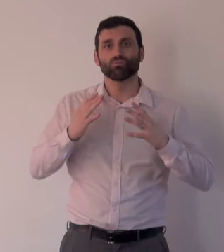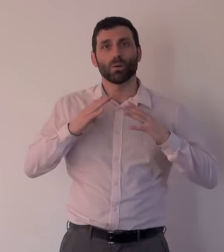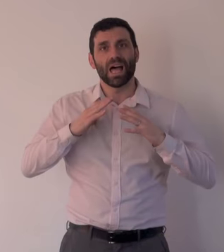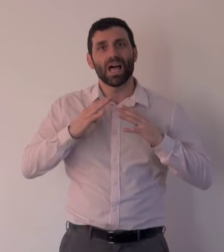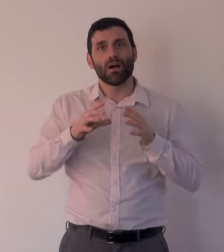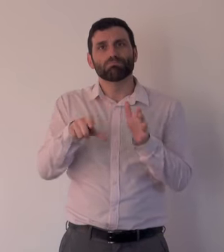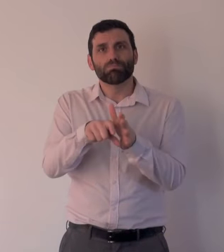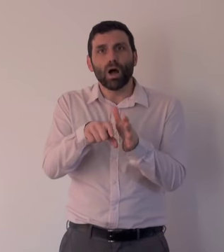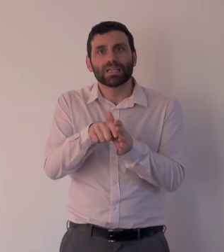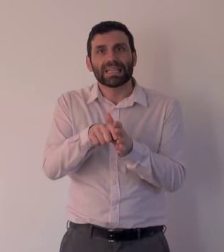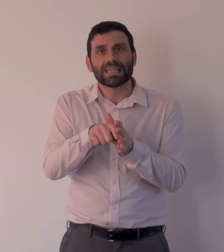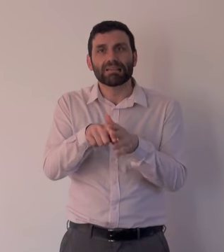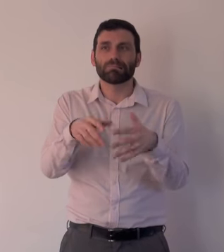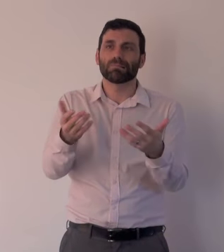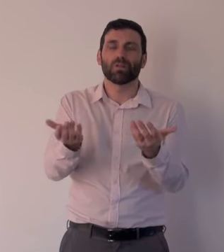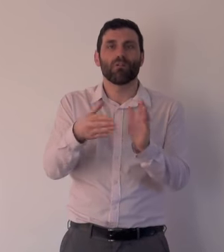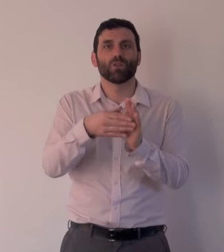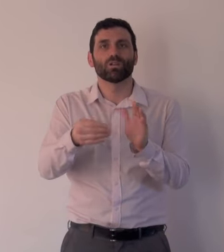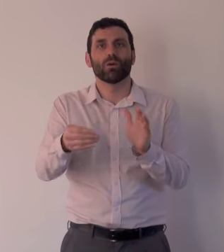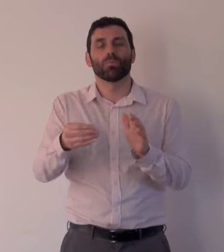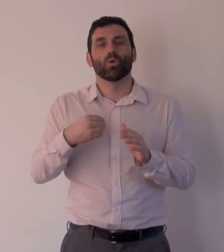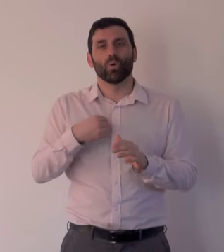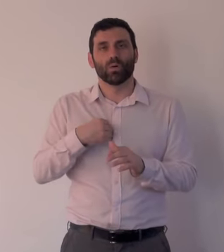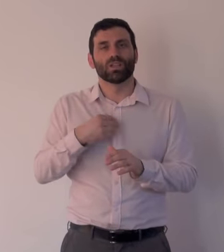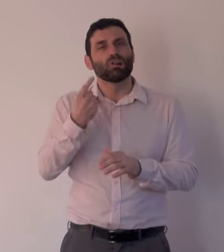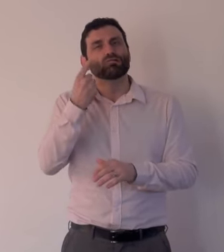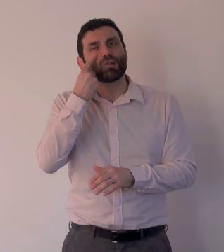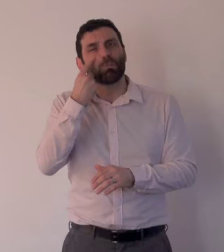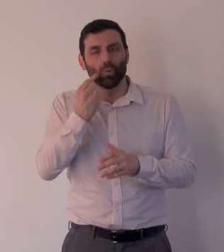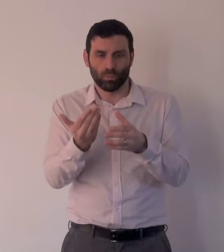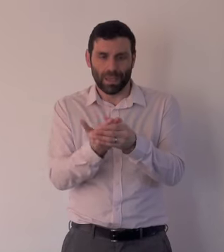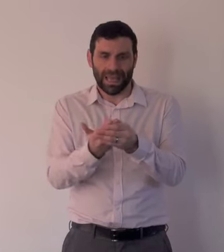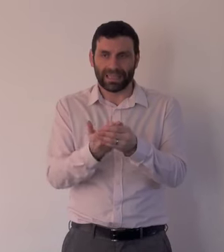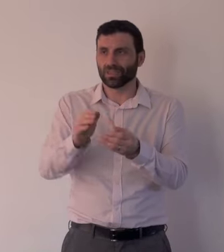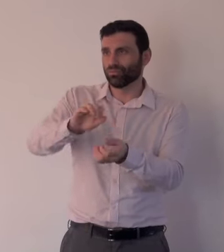You also need to prepare marketing materials such as sample packs.